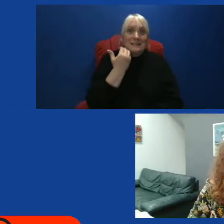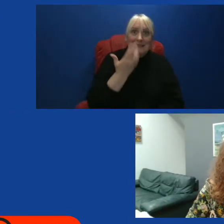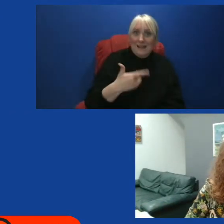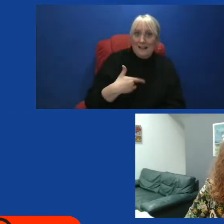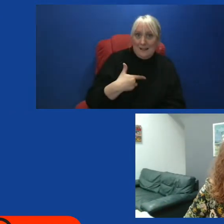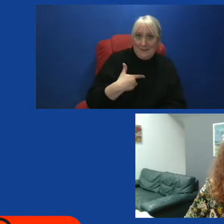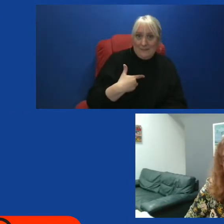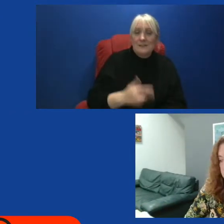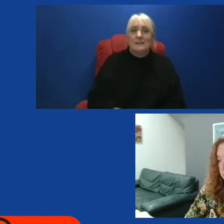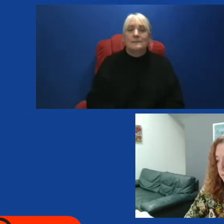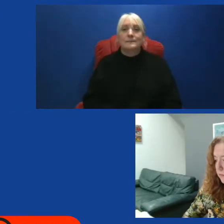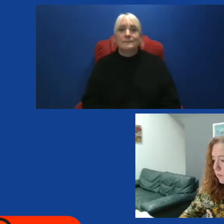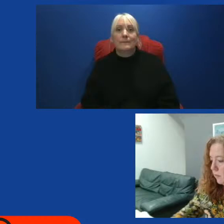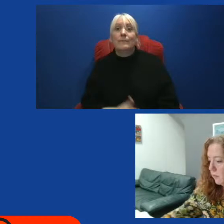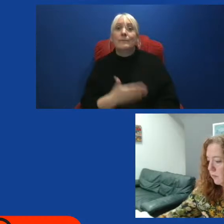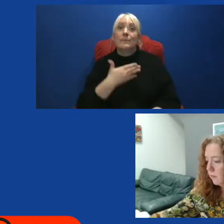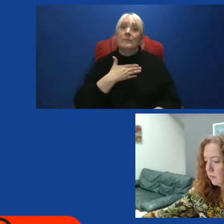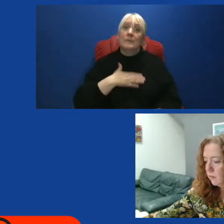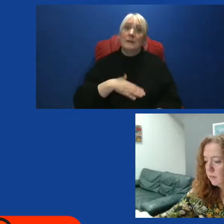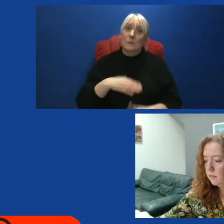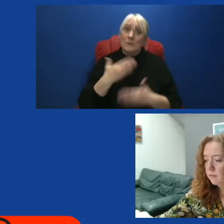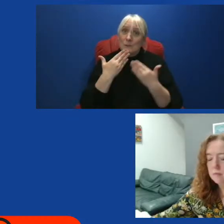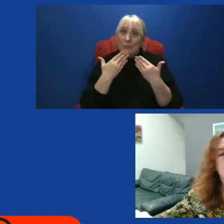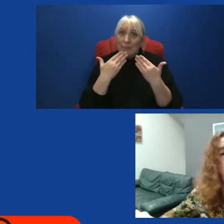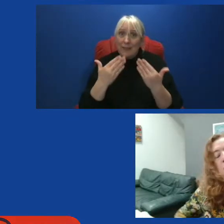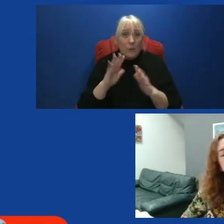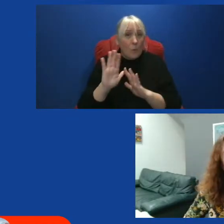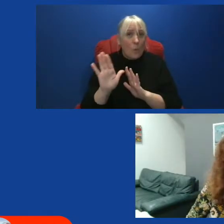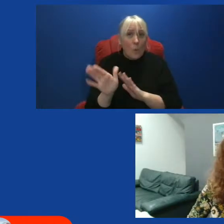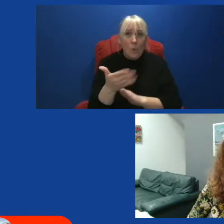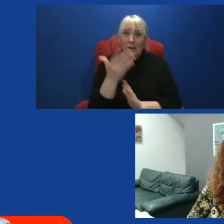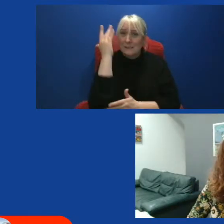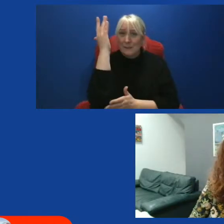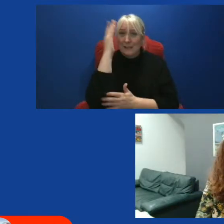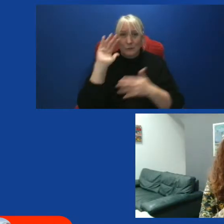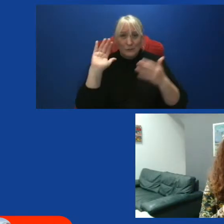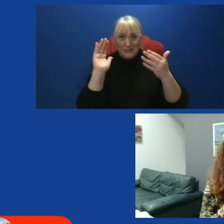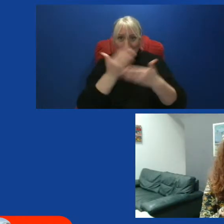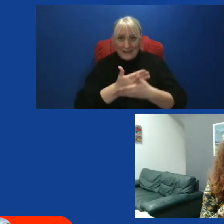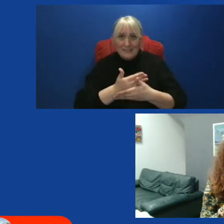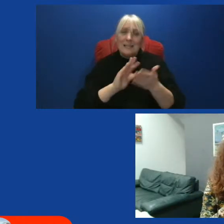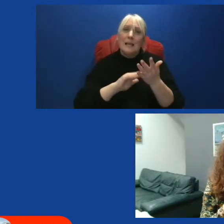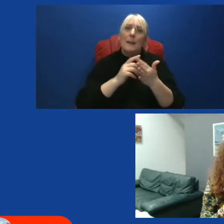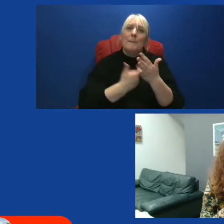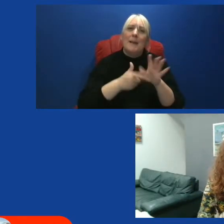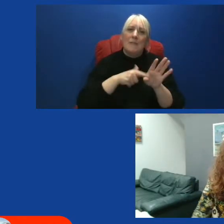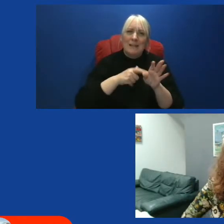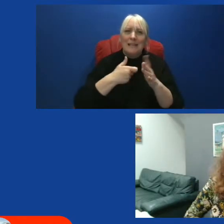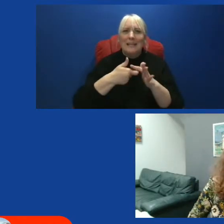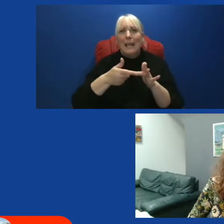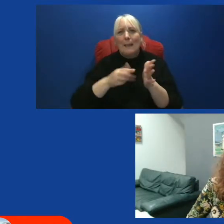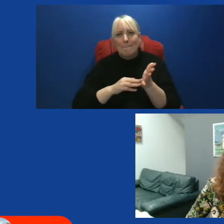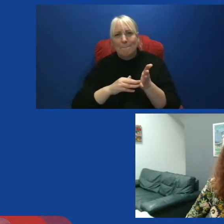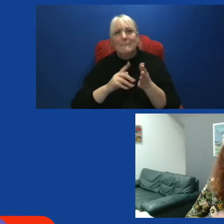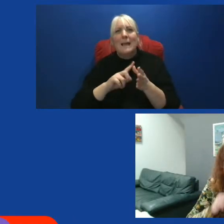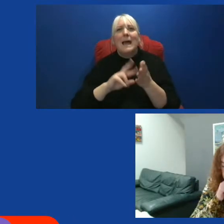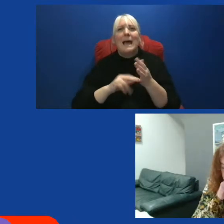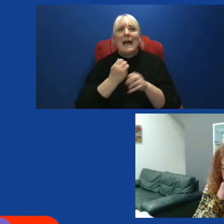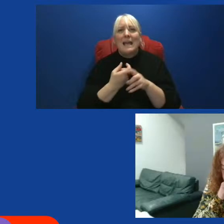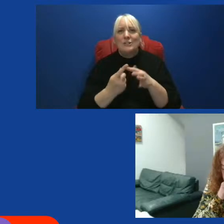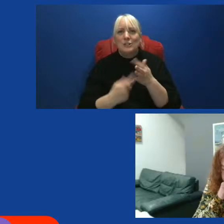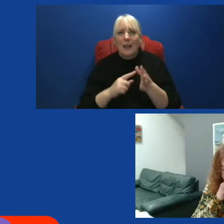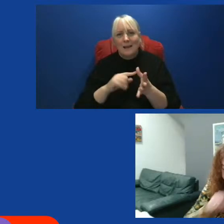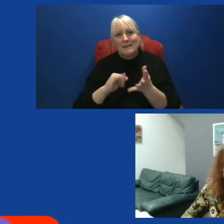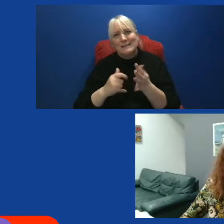closing, I want to give a huge shout out and thanks to all of our speakers tonight: Mary, Kim, Angela, Sarah, John,